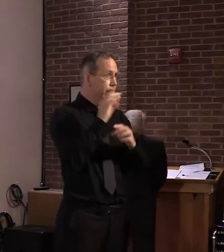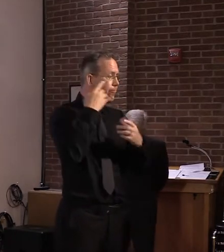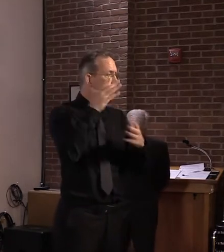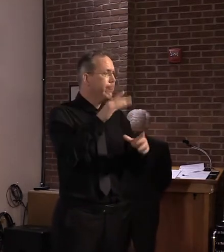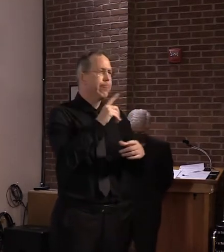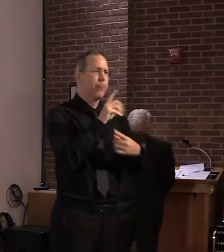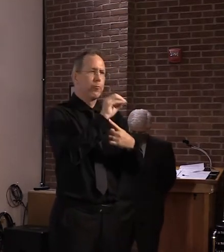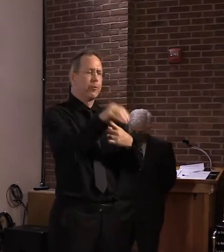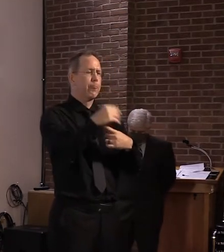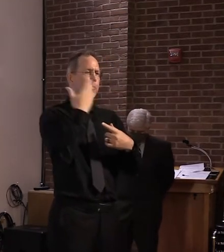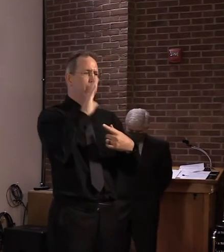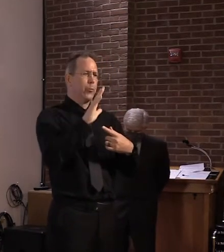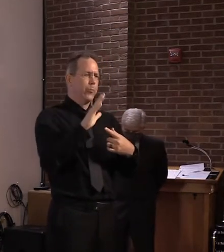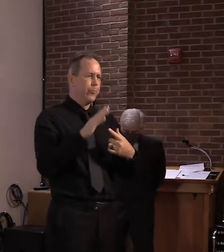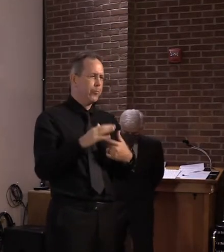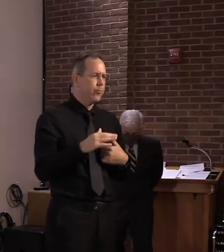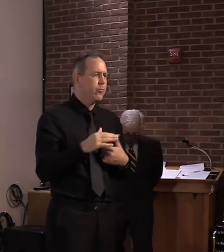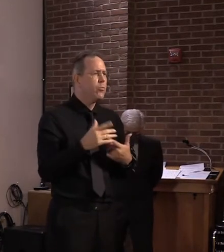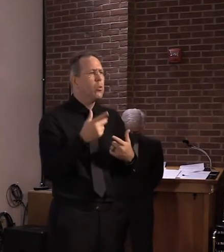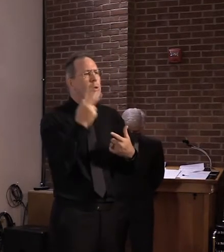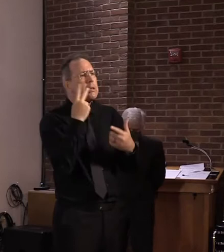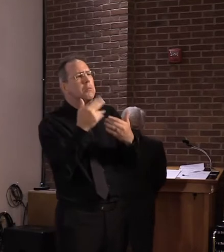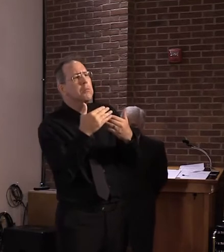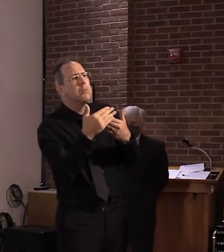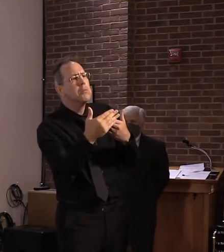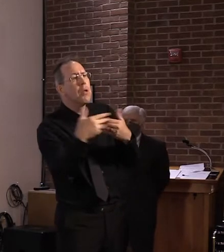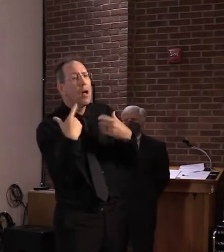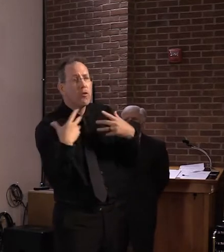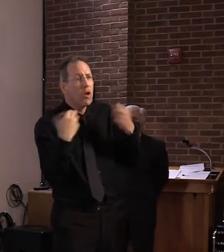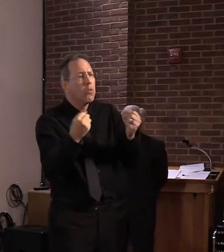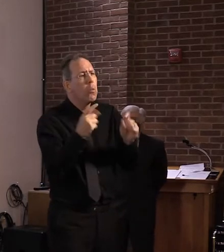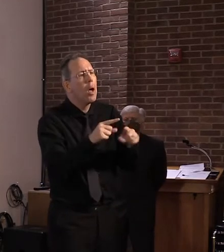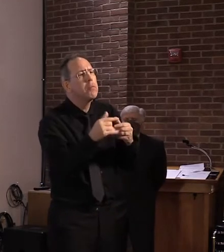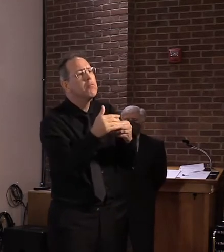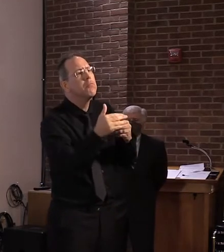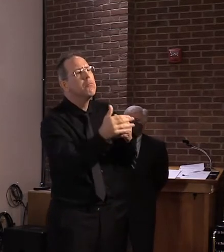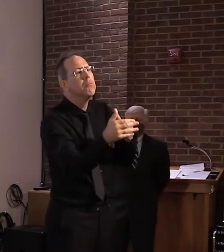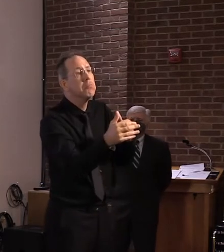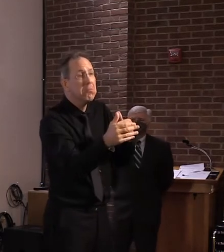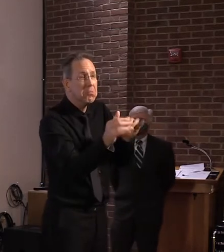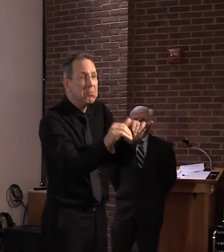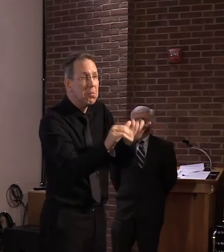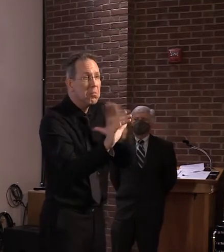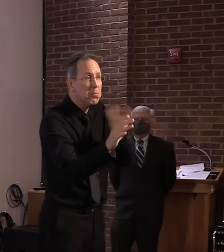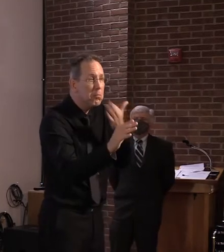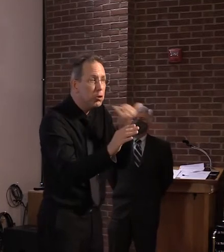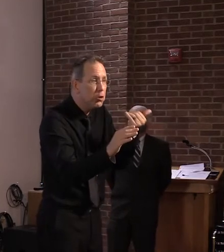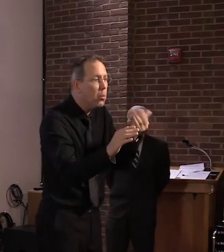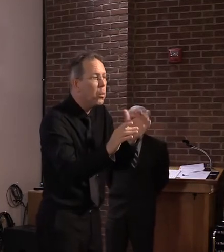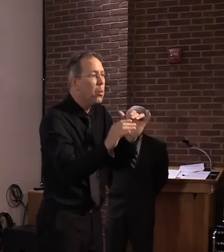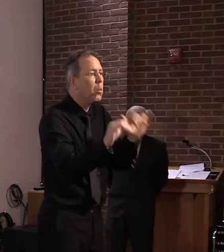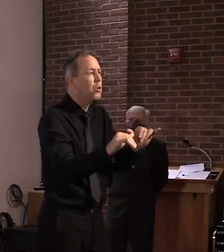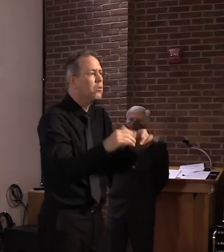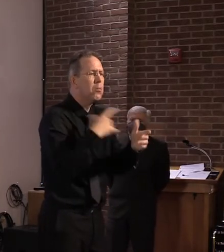this point. So more to come on that, you know, from a much bigger experience than just